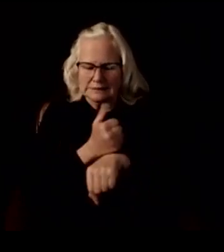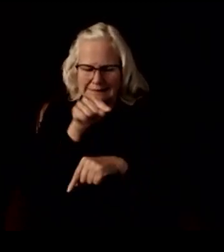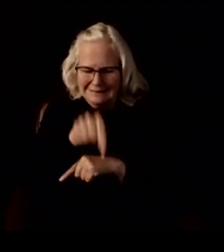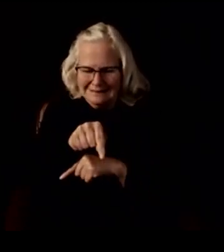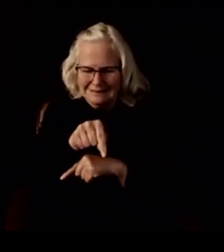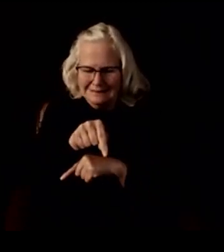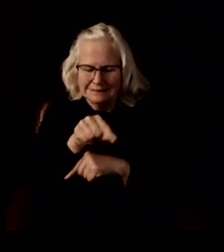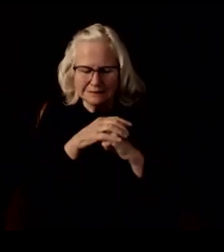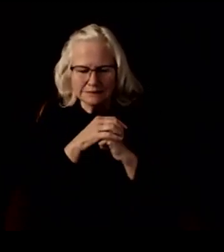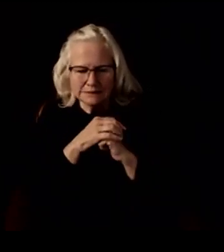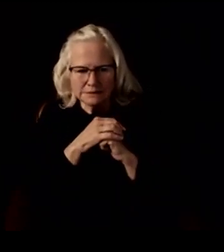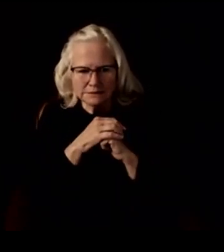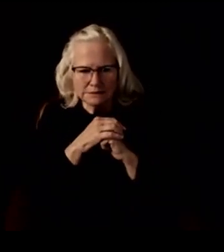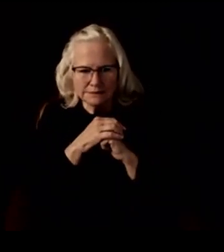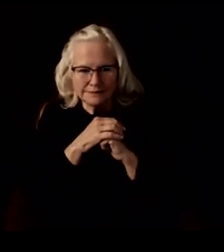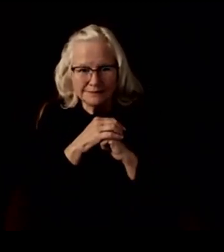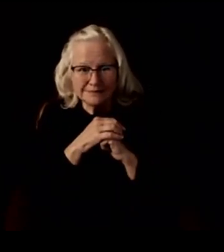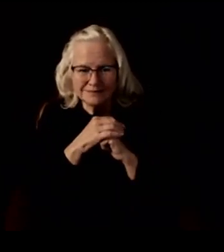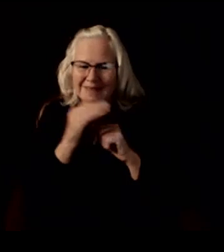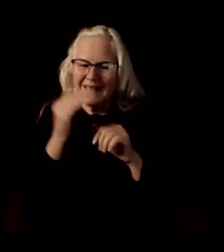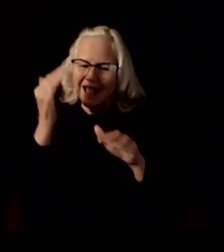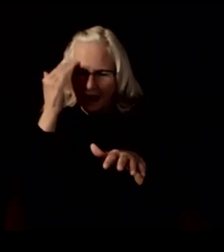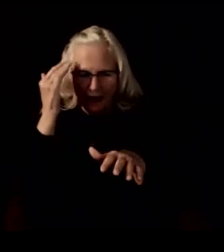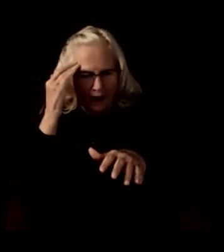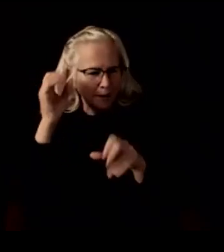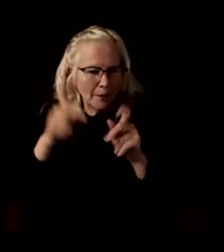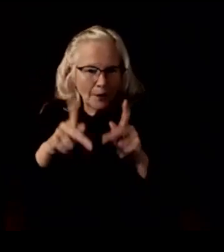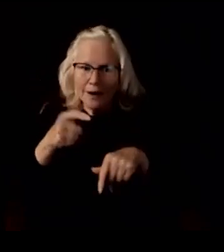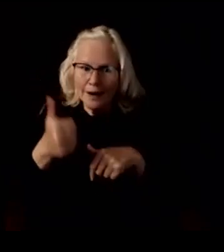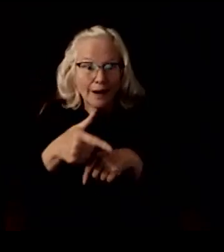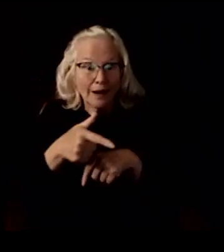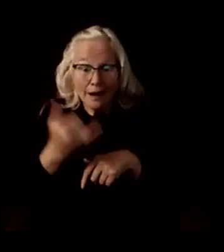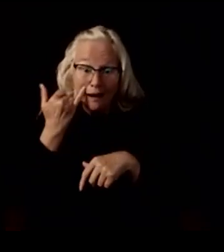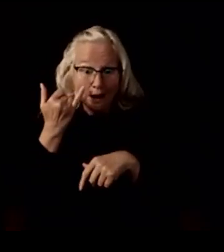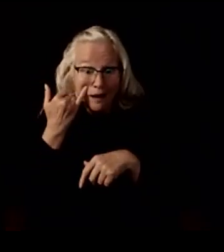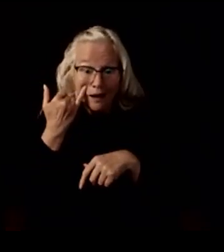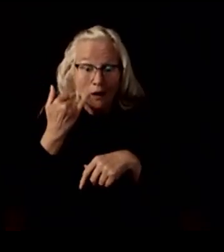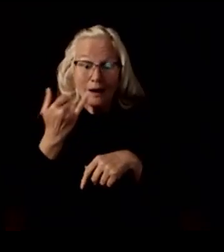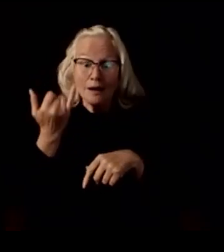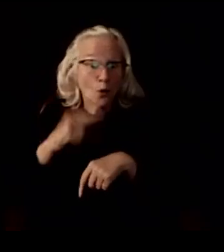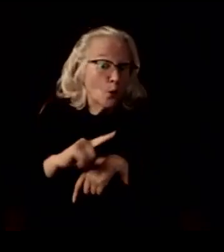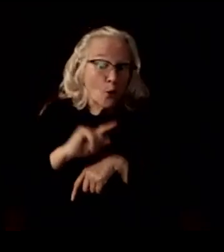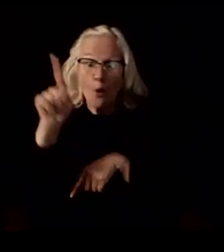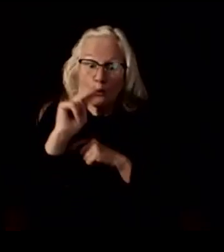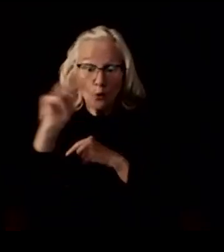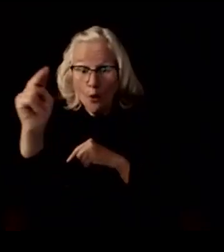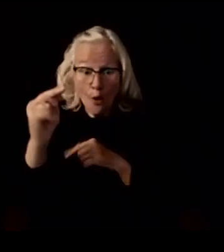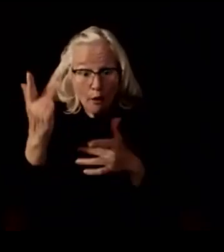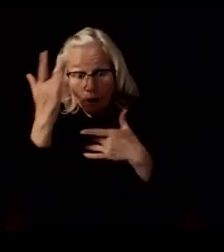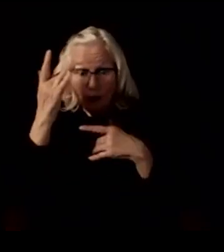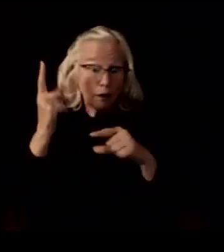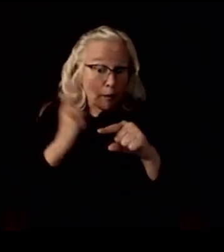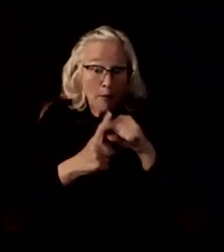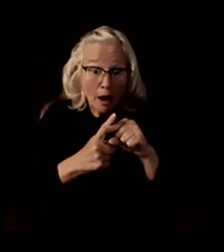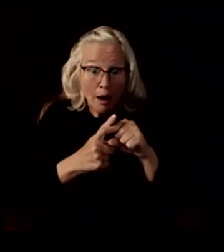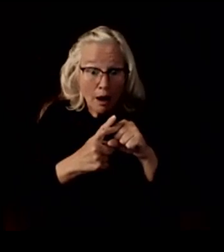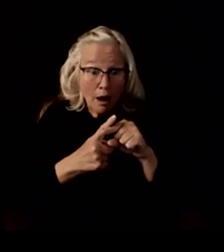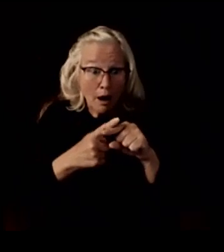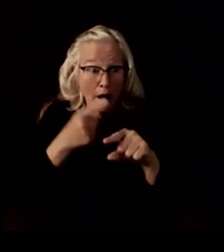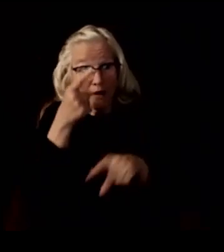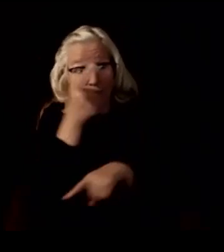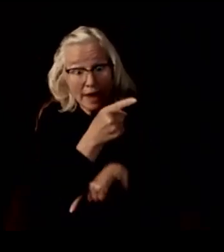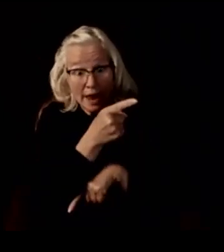COVID, then are you going to get counted in, the case numbers for northeastern Minnesota and not in your home